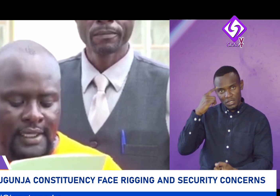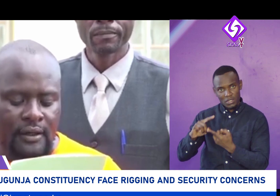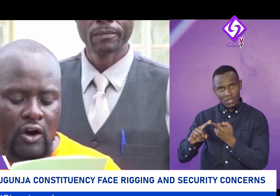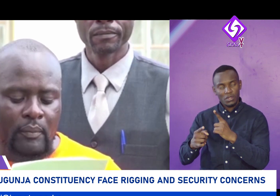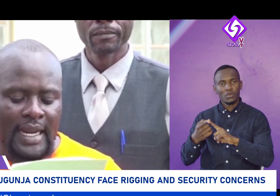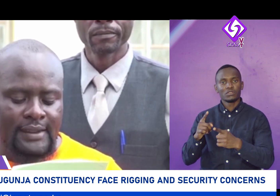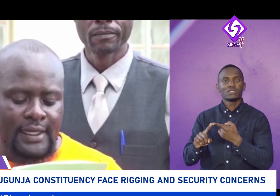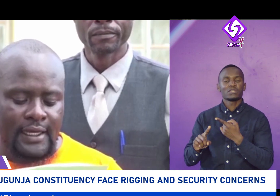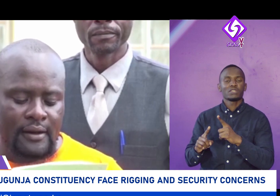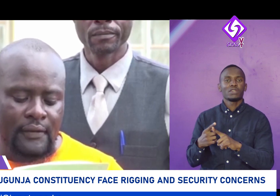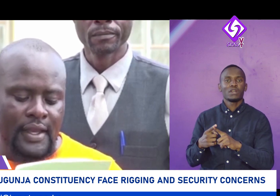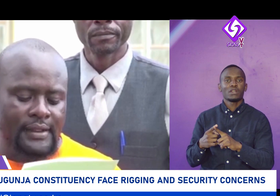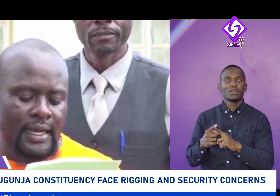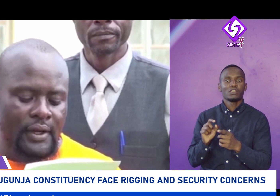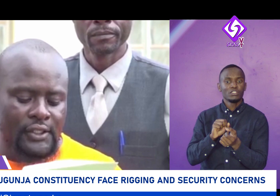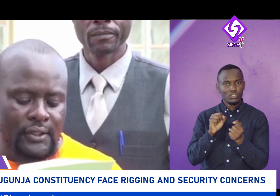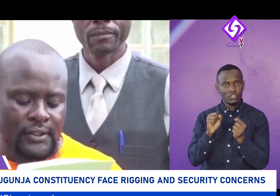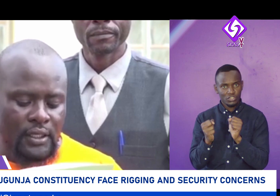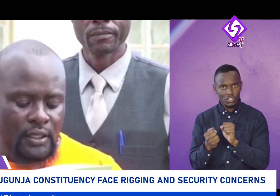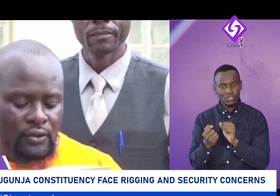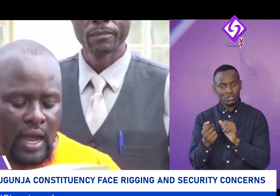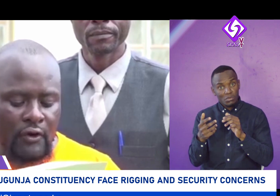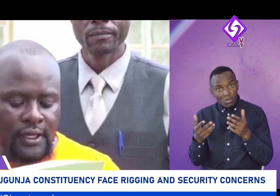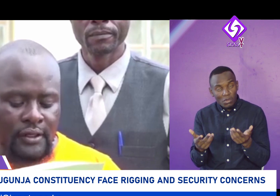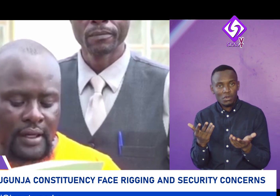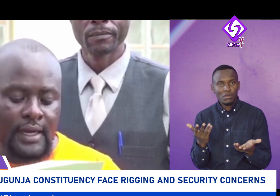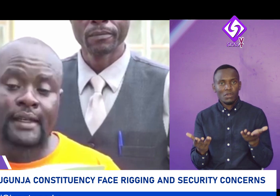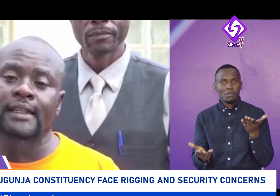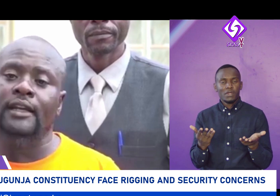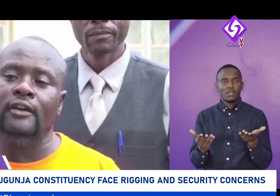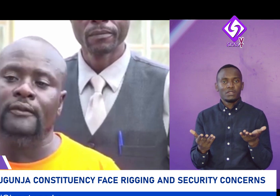revising or balancing these allocations to avoid unnecessary conflict.